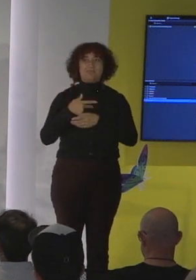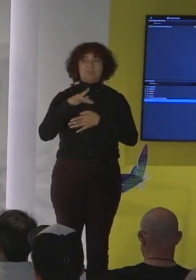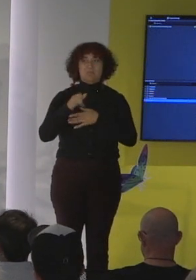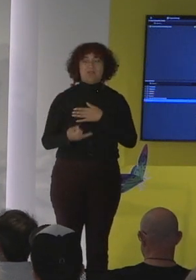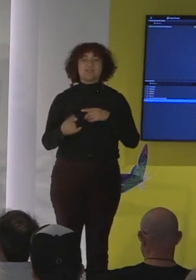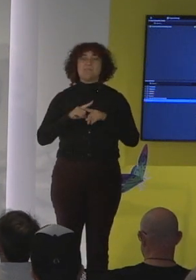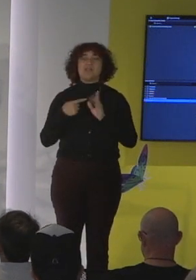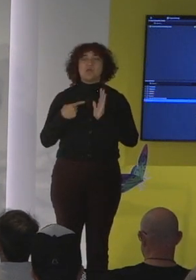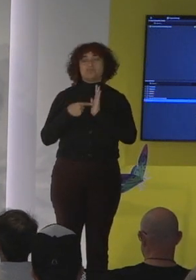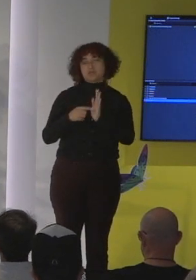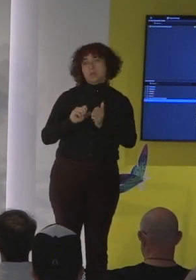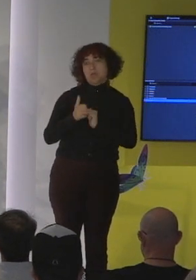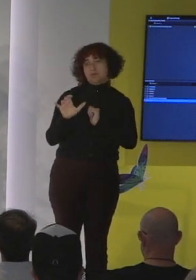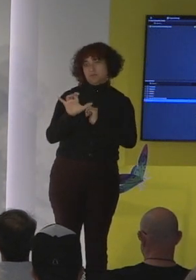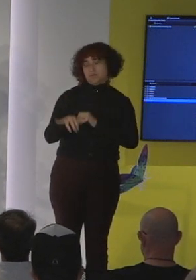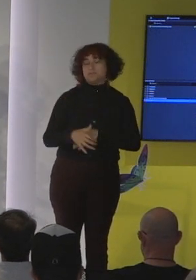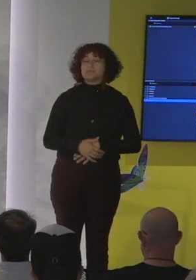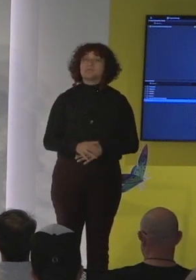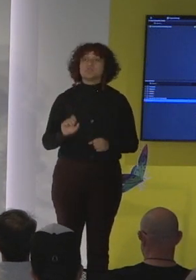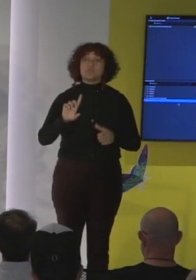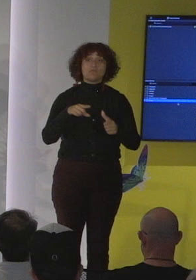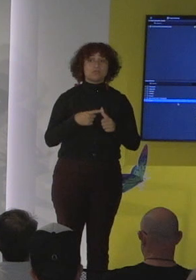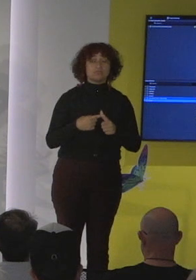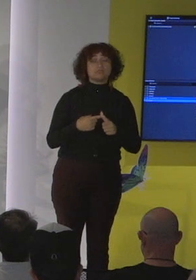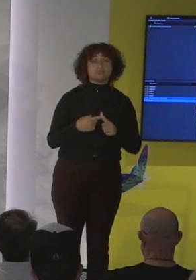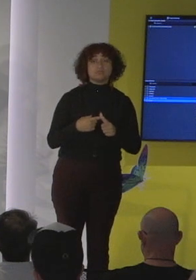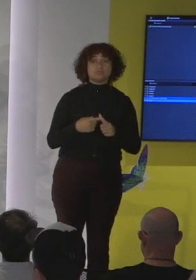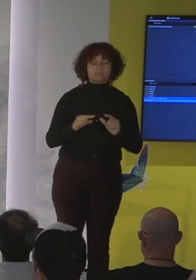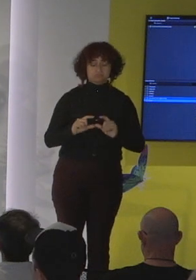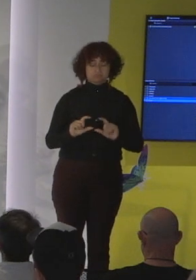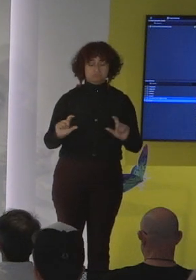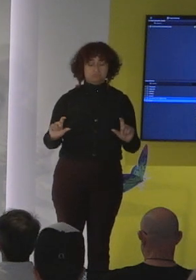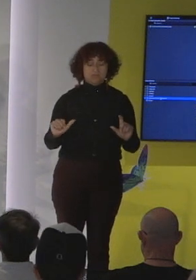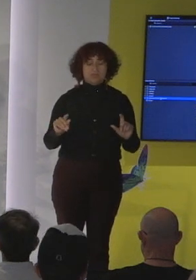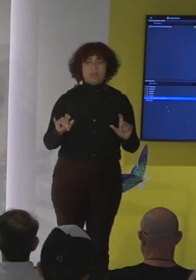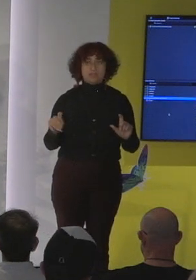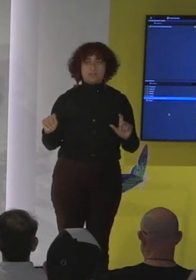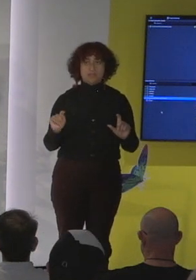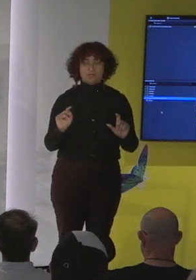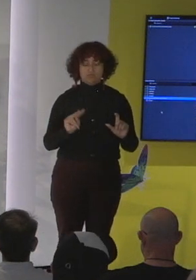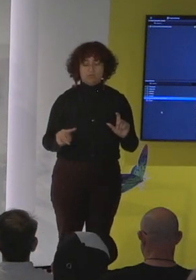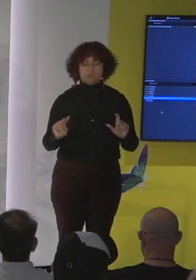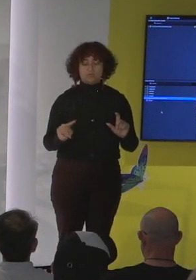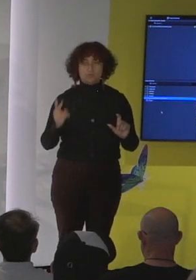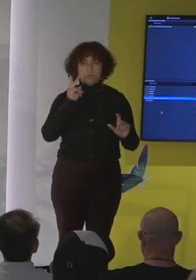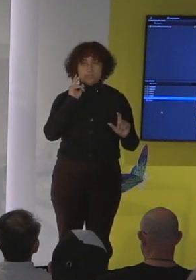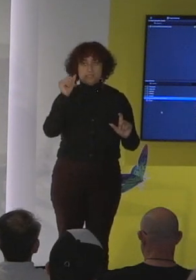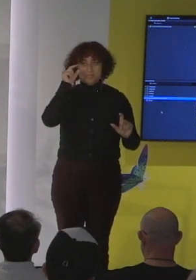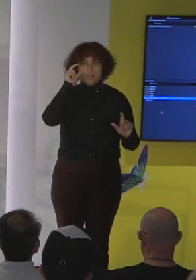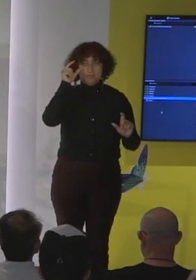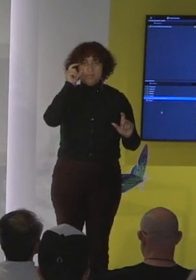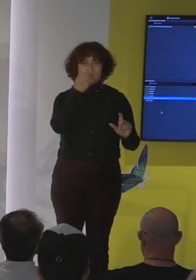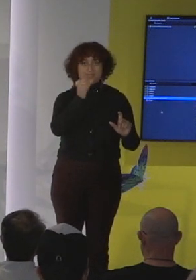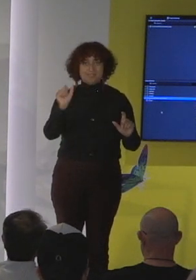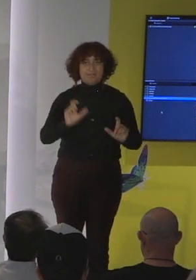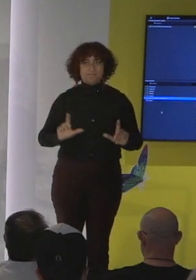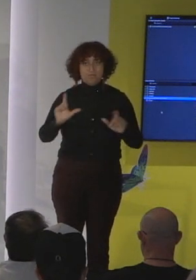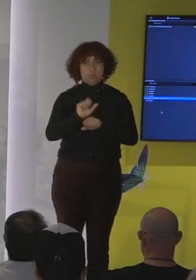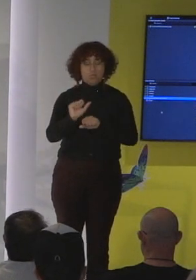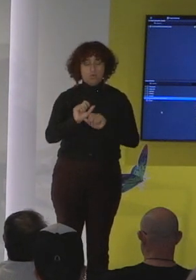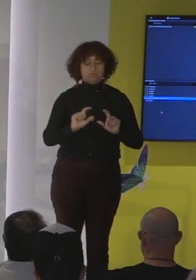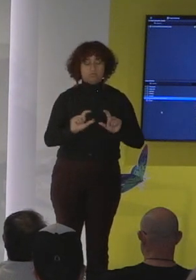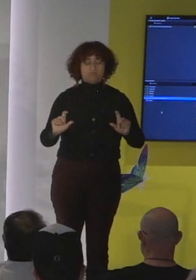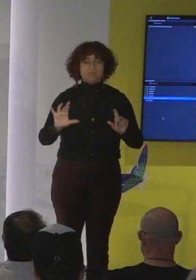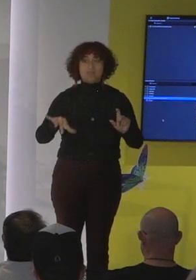project, but I'm going to show you how I did that. So first of all, down here in the asset browser, you will see Spectacles Sync Framework. This is